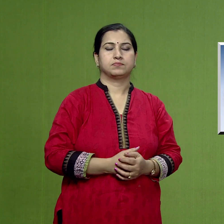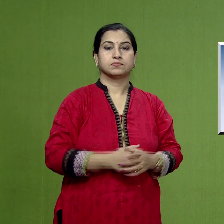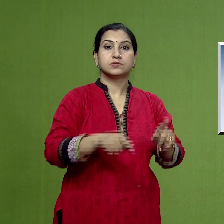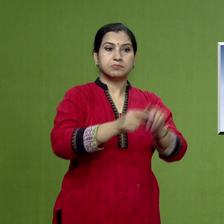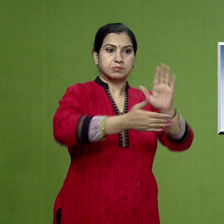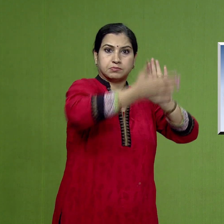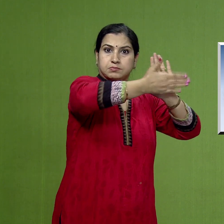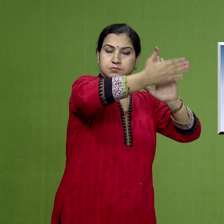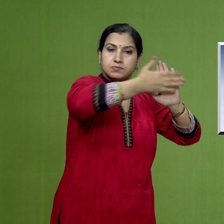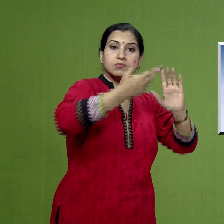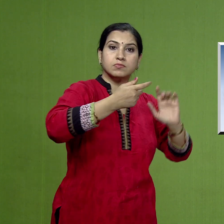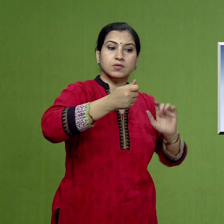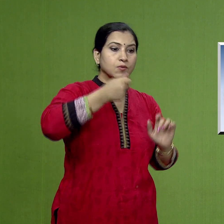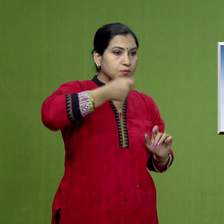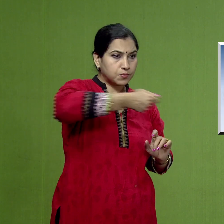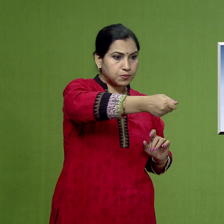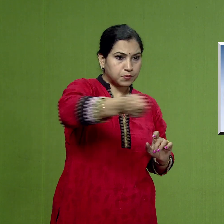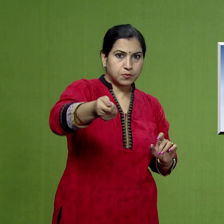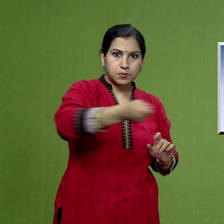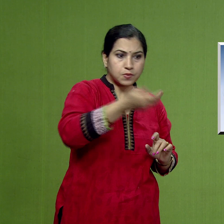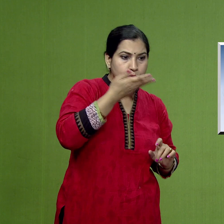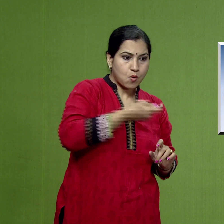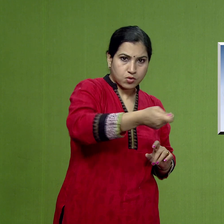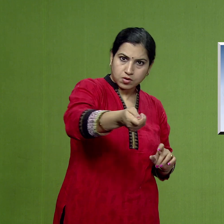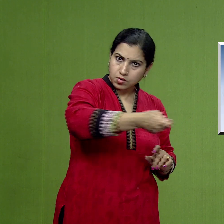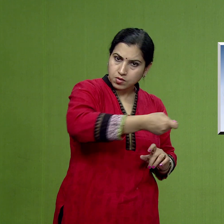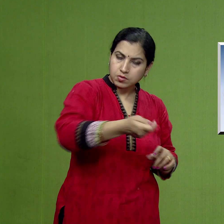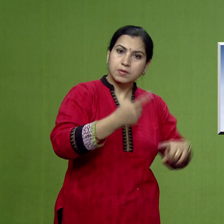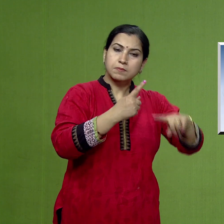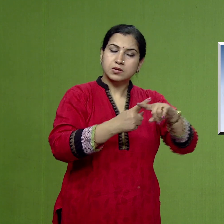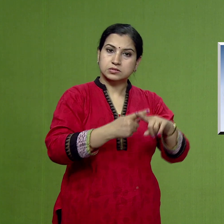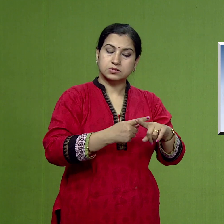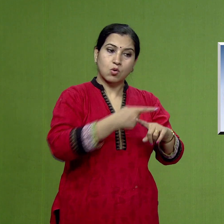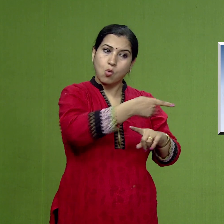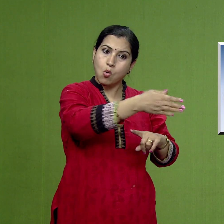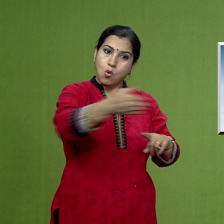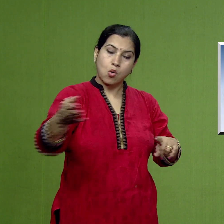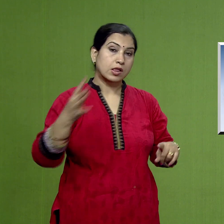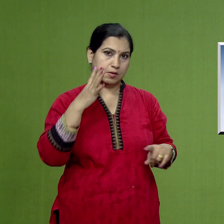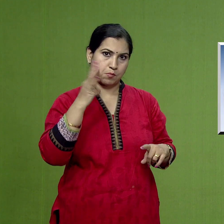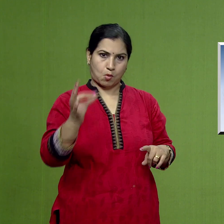infrastructure for irrigation, and others, play a significant role in the development of a